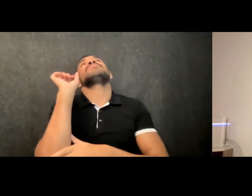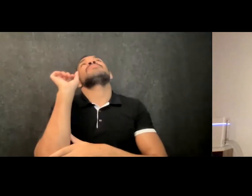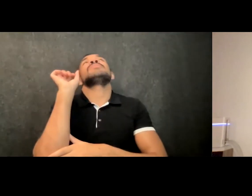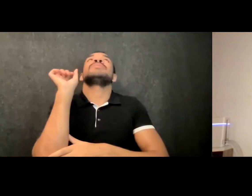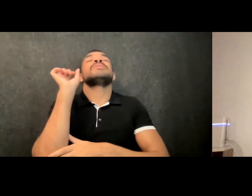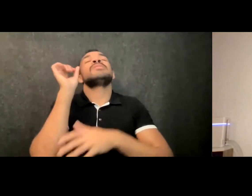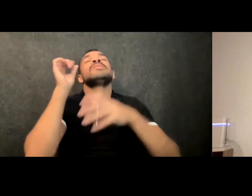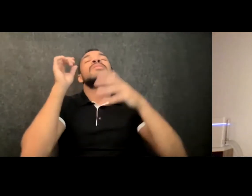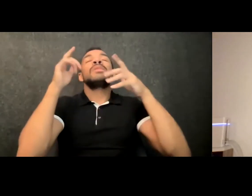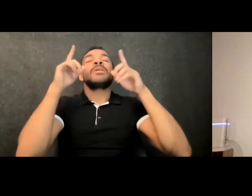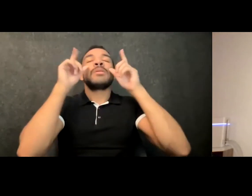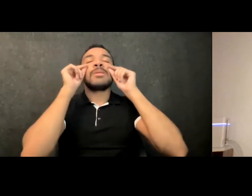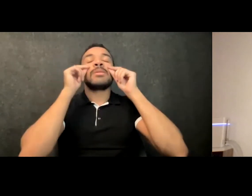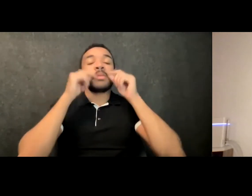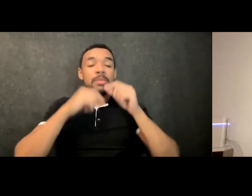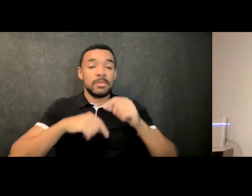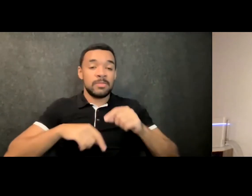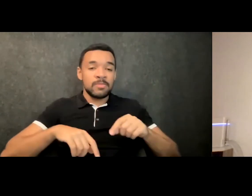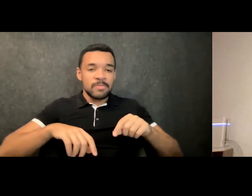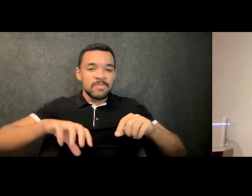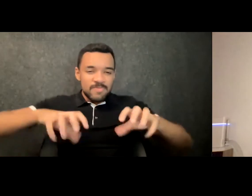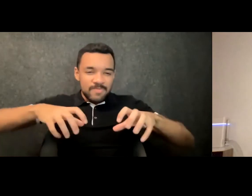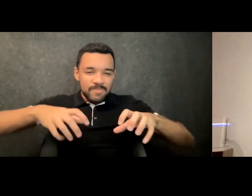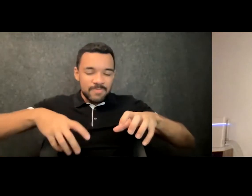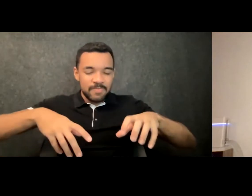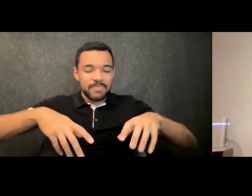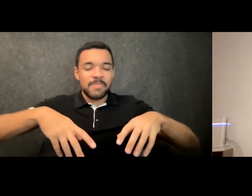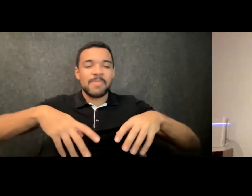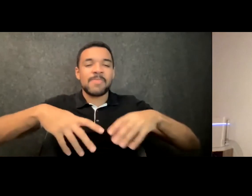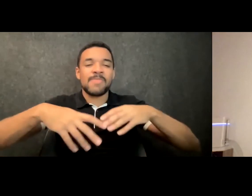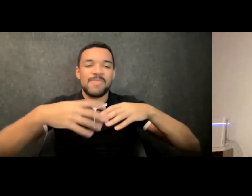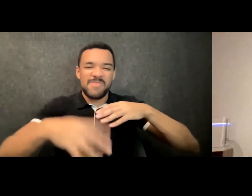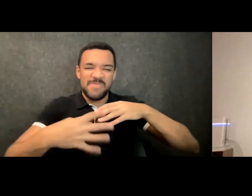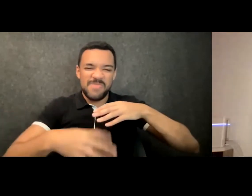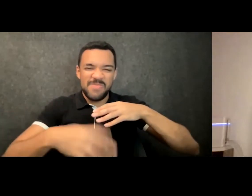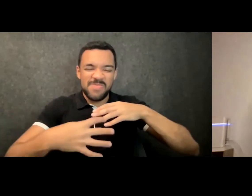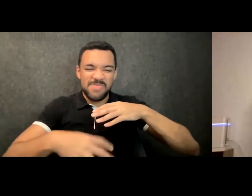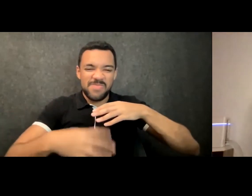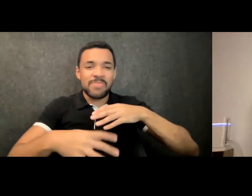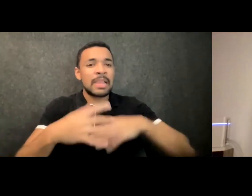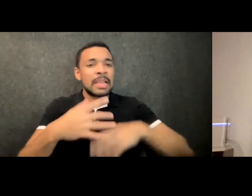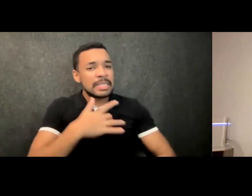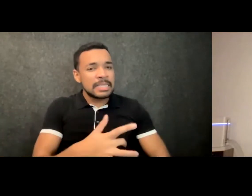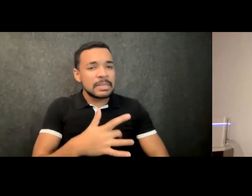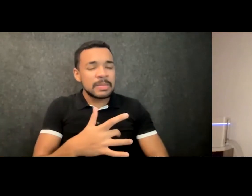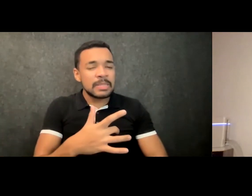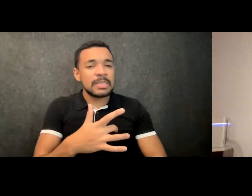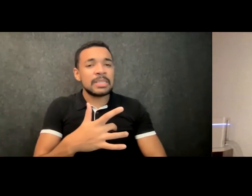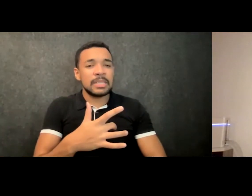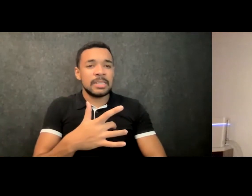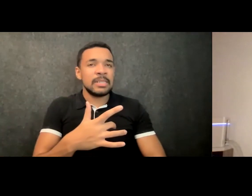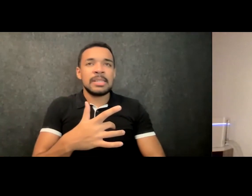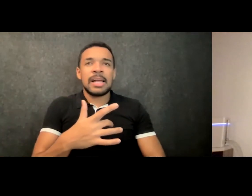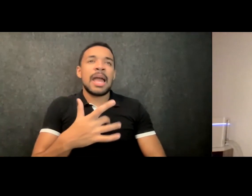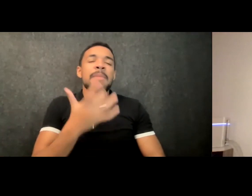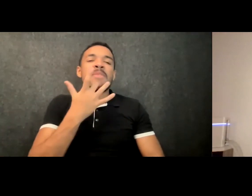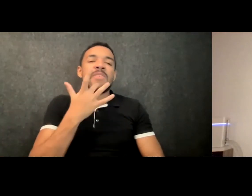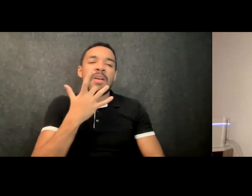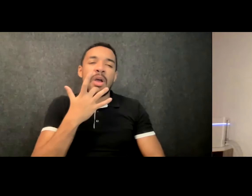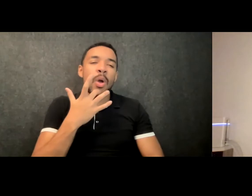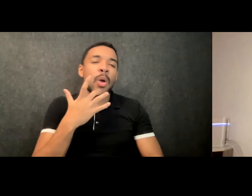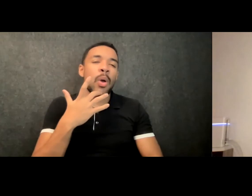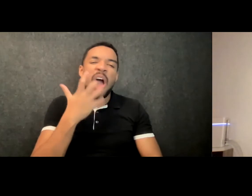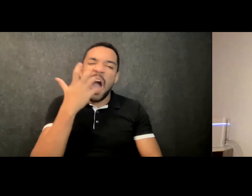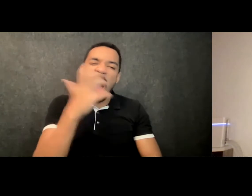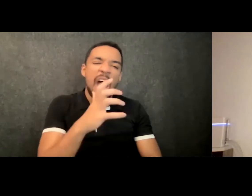Crystal stood above me and turned on the faucet. Usually the water wasn't hot enough for me, but I was all nerves, and to my hypersensitive,